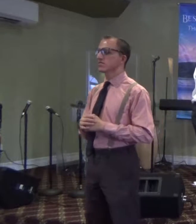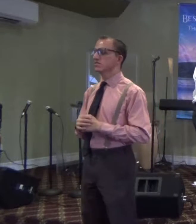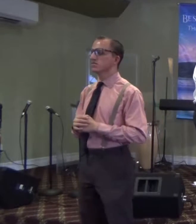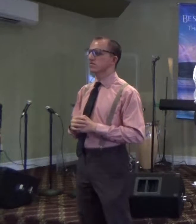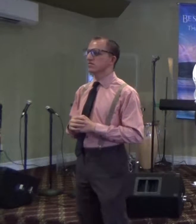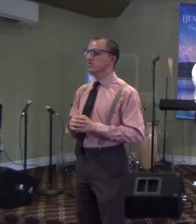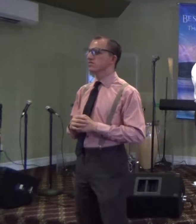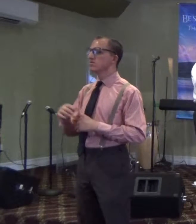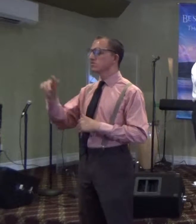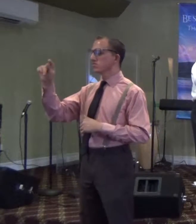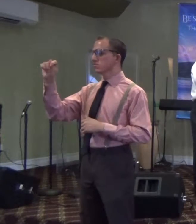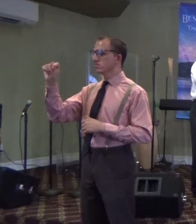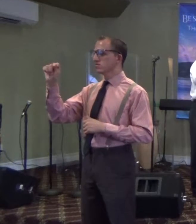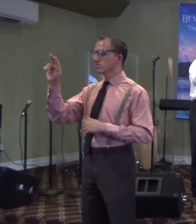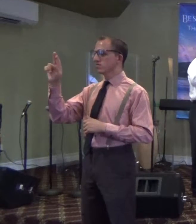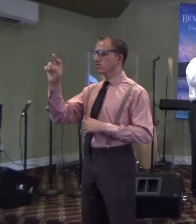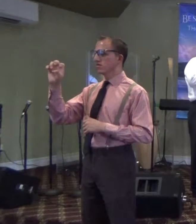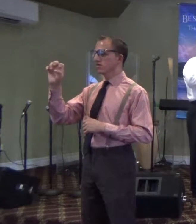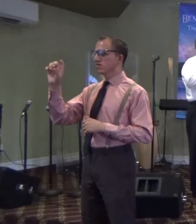un trébol,